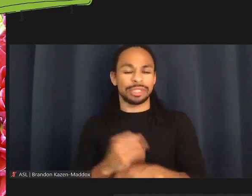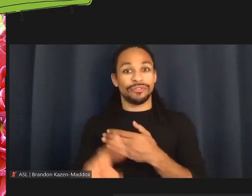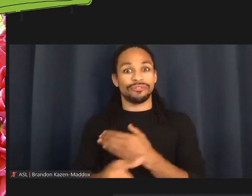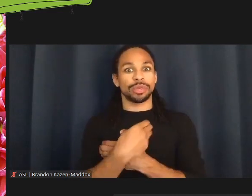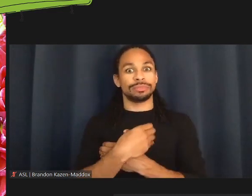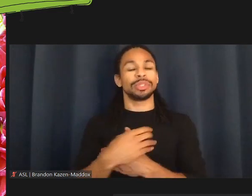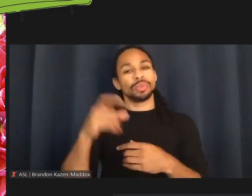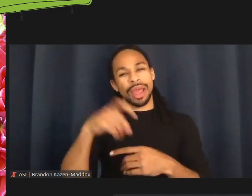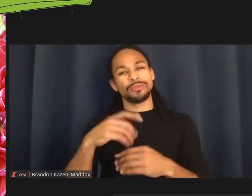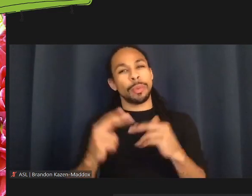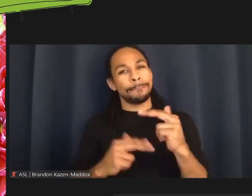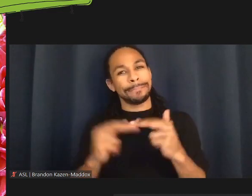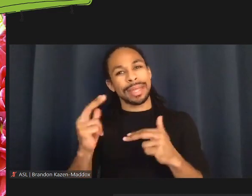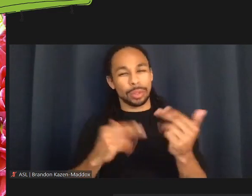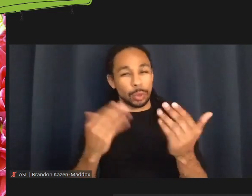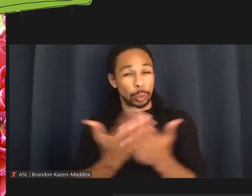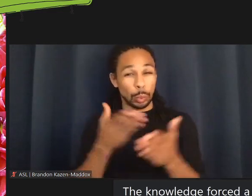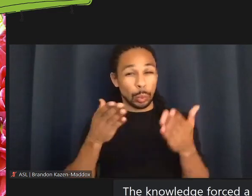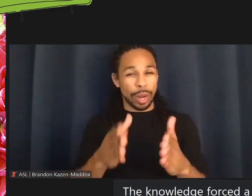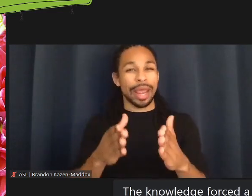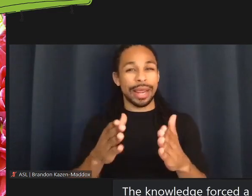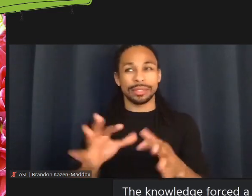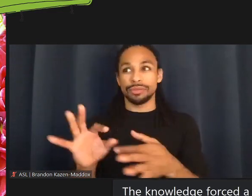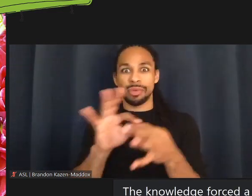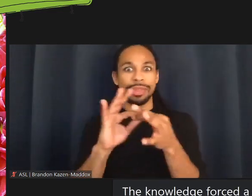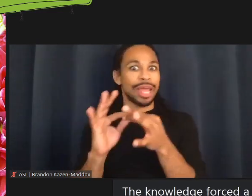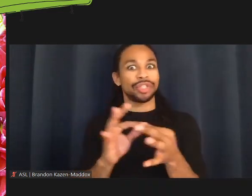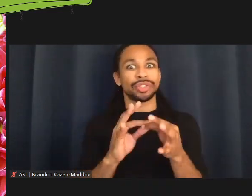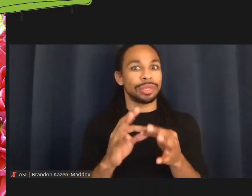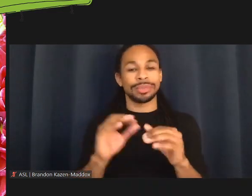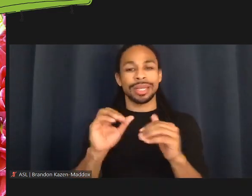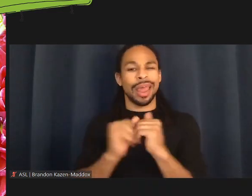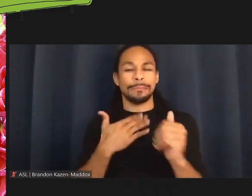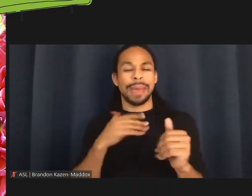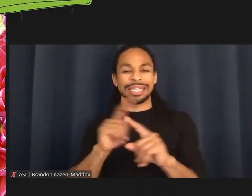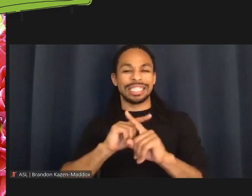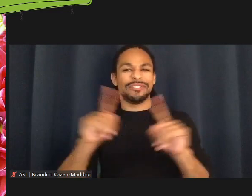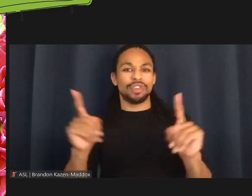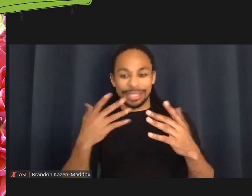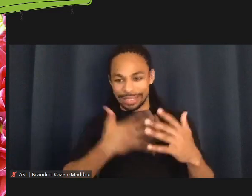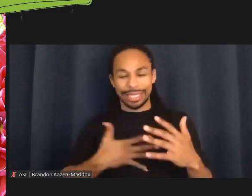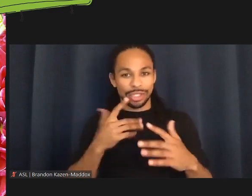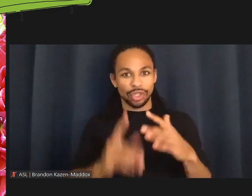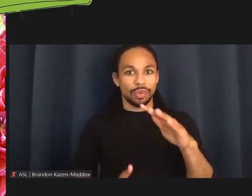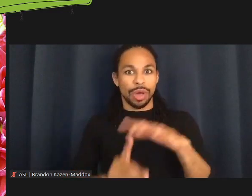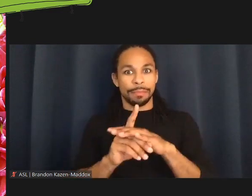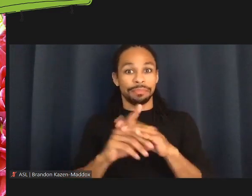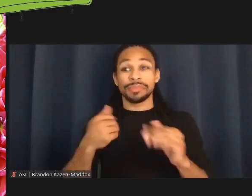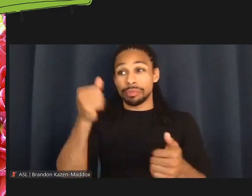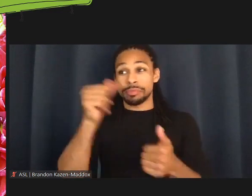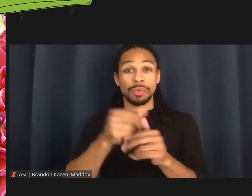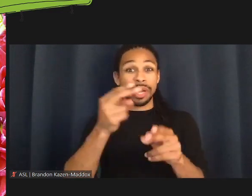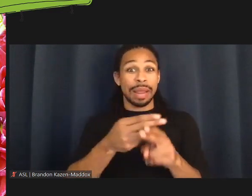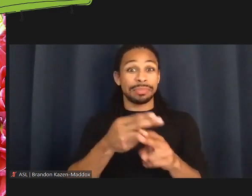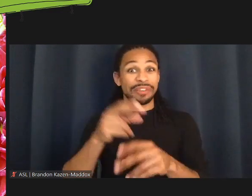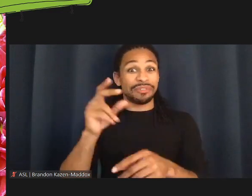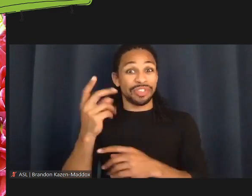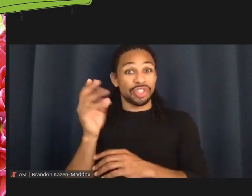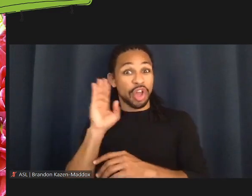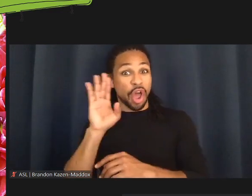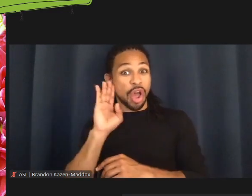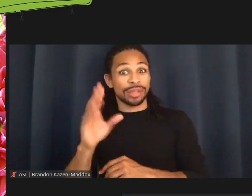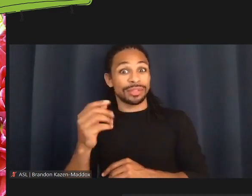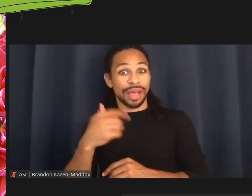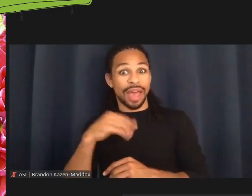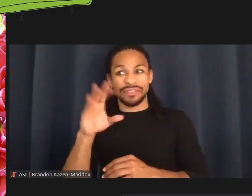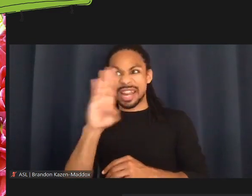my differences show up. They make me. I can remember the names of dogs I've never met, that's how I remember humans, and